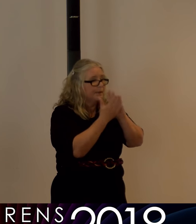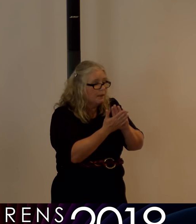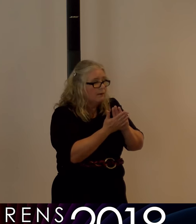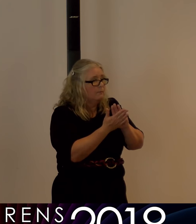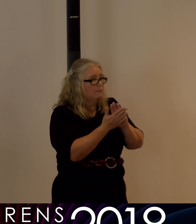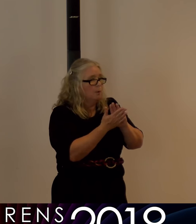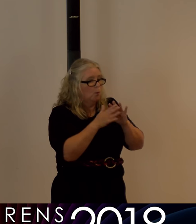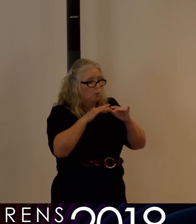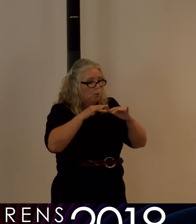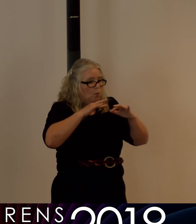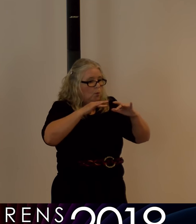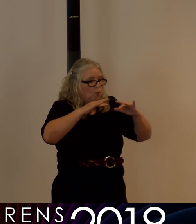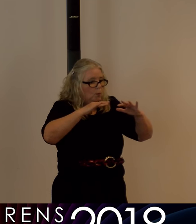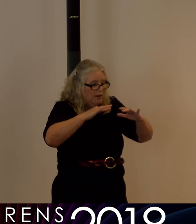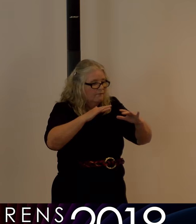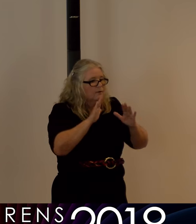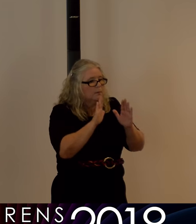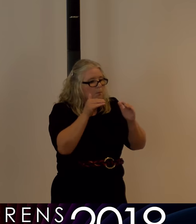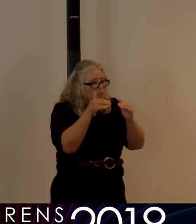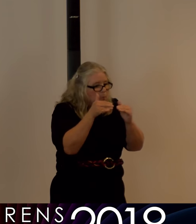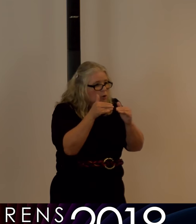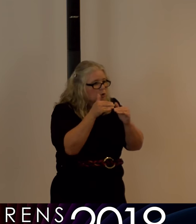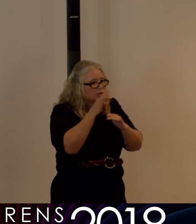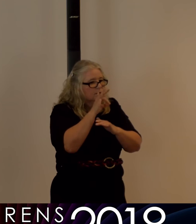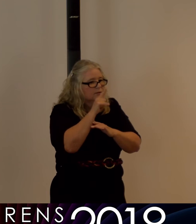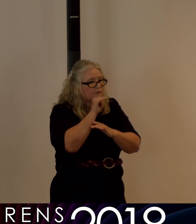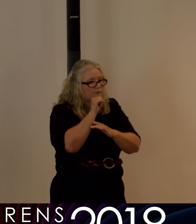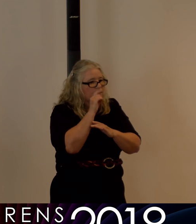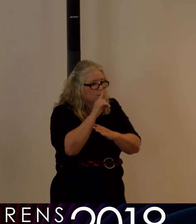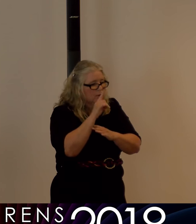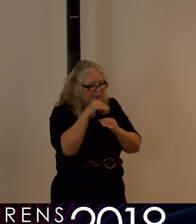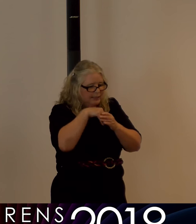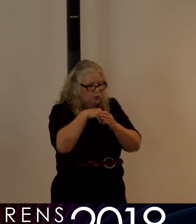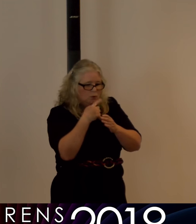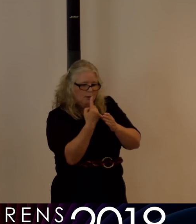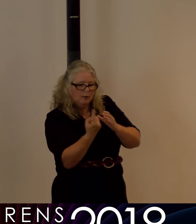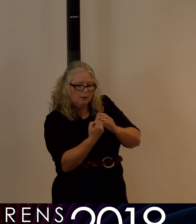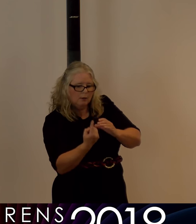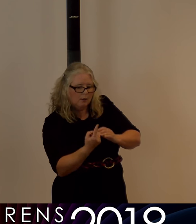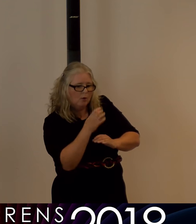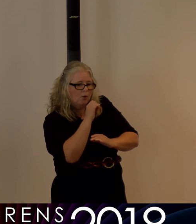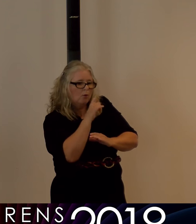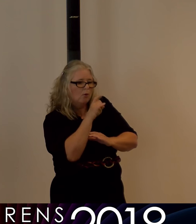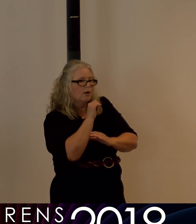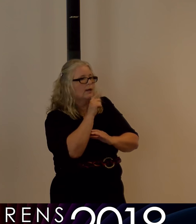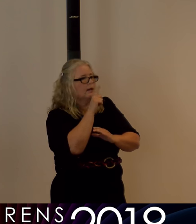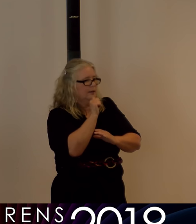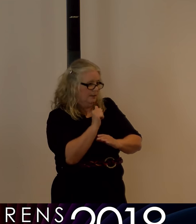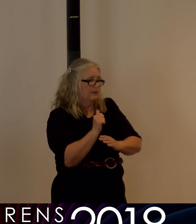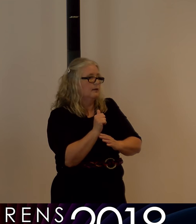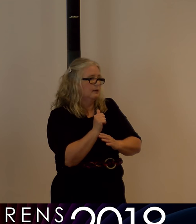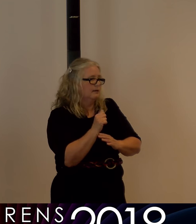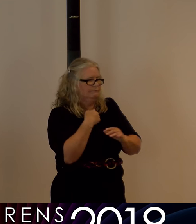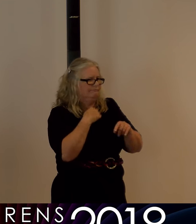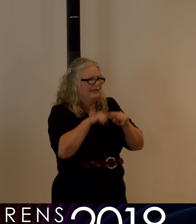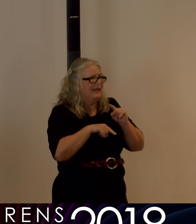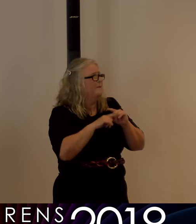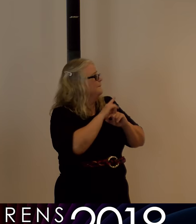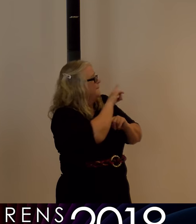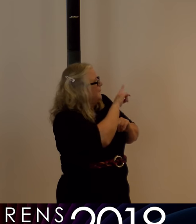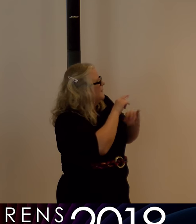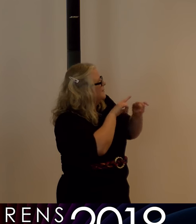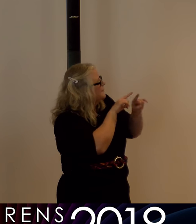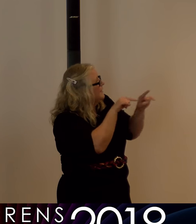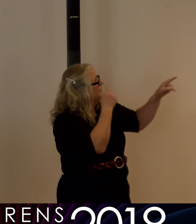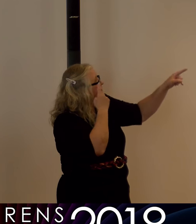the blue part, that circular part called the cochlea. Now, sorry, I can't really point to this, but up on the